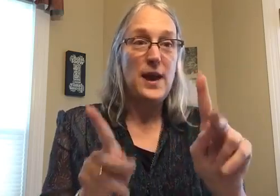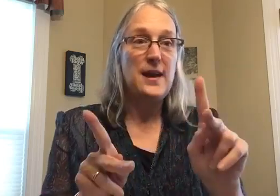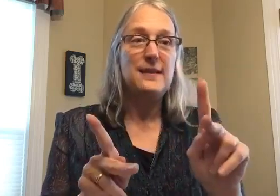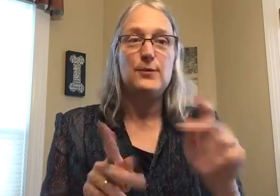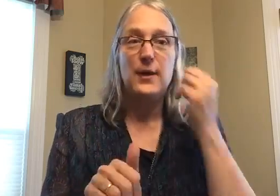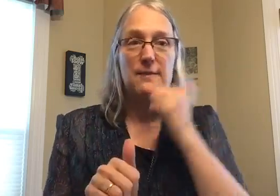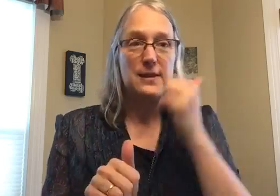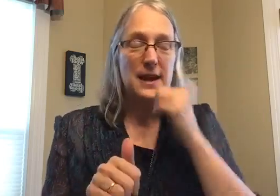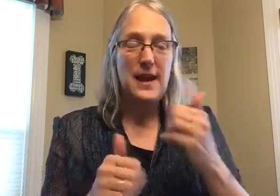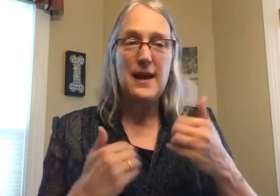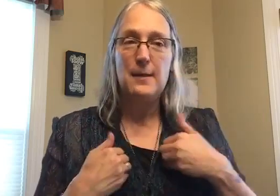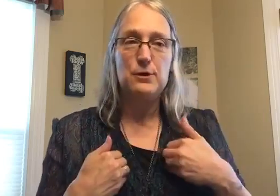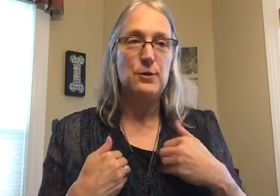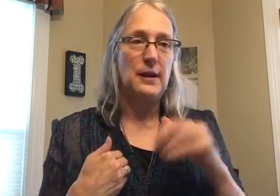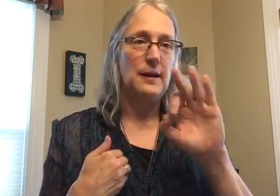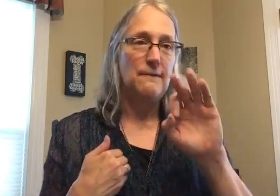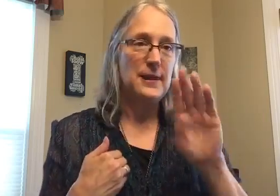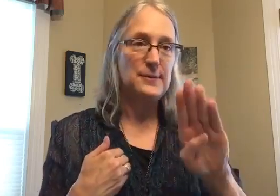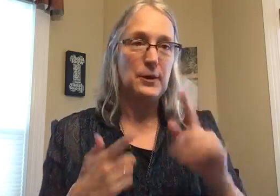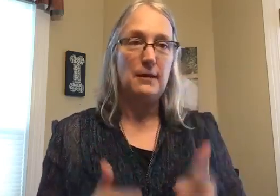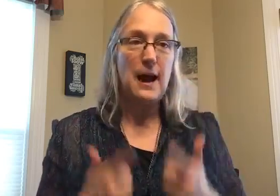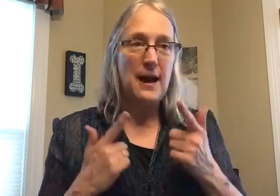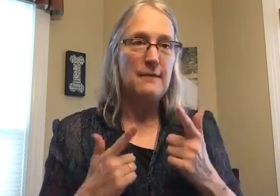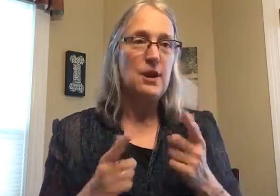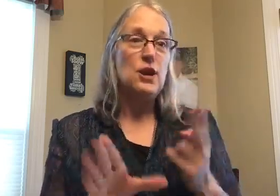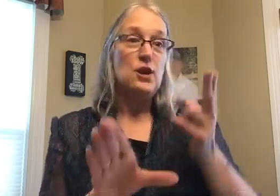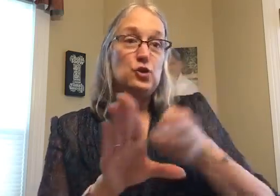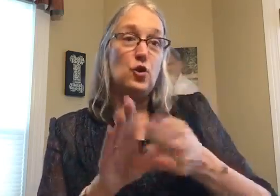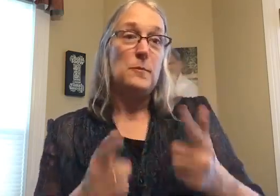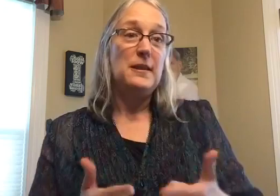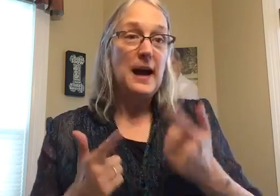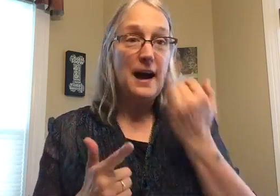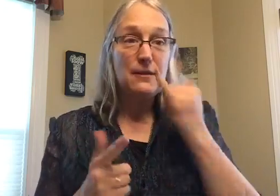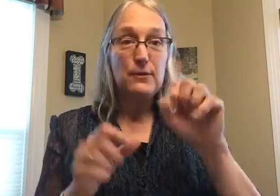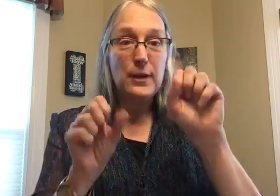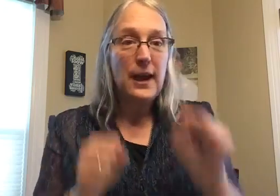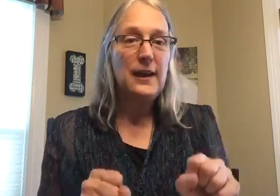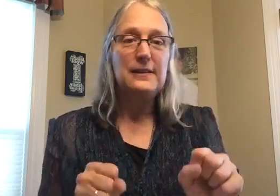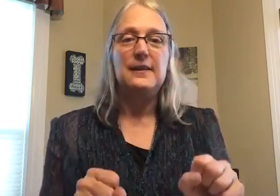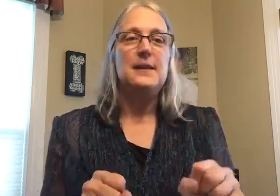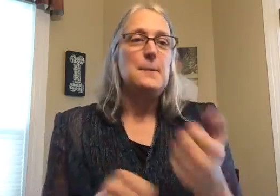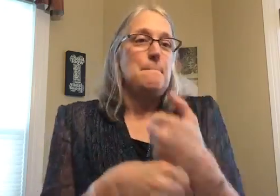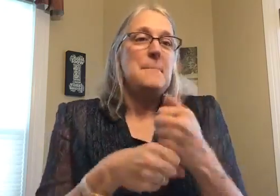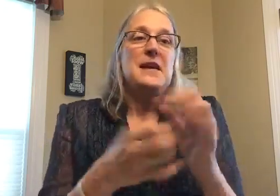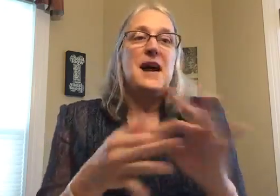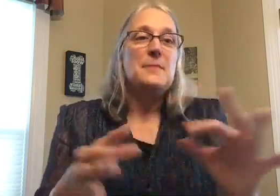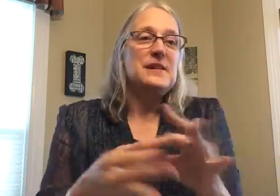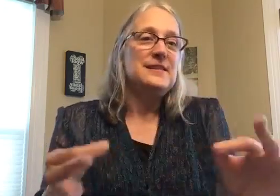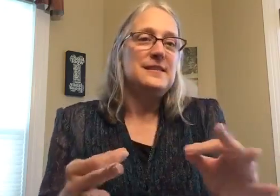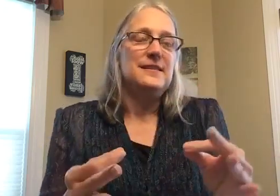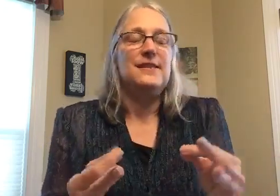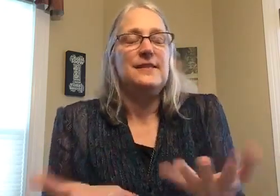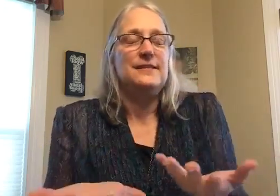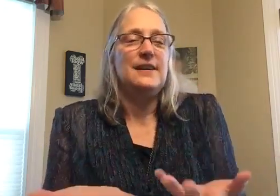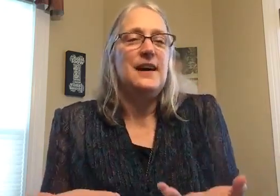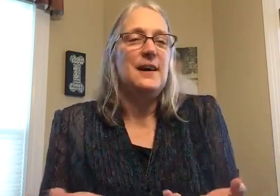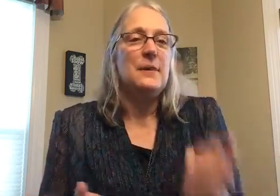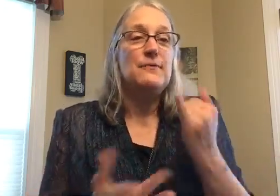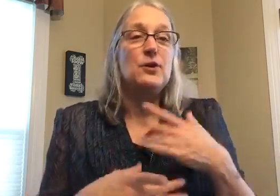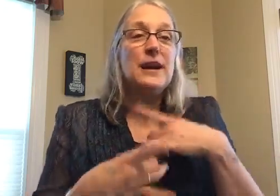so every day I'm doing a Facebook Live. Join me live if you can. Make comments. If you're